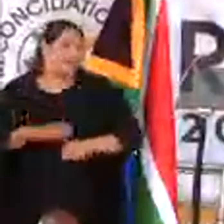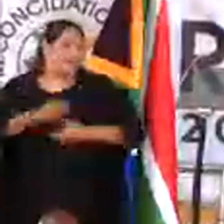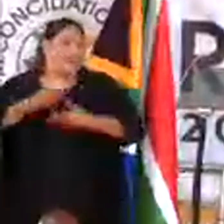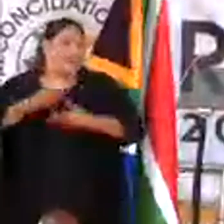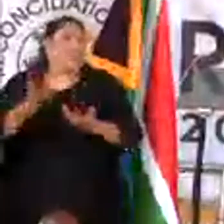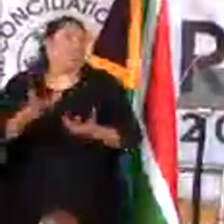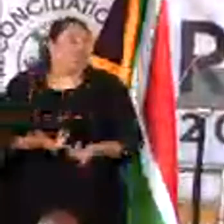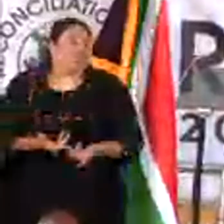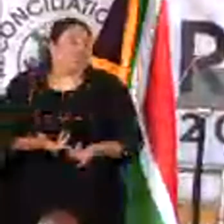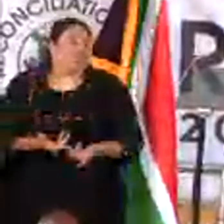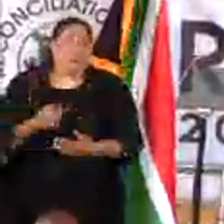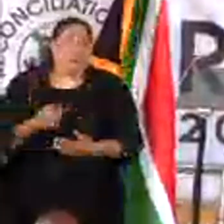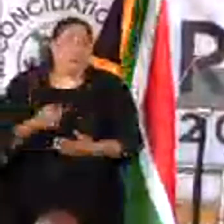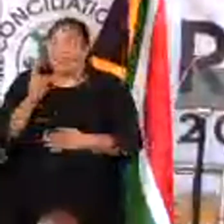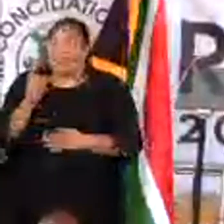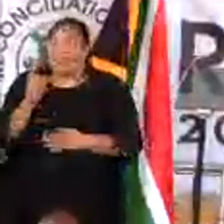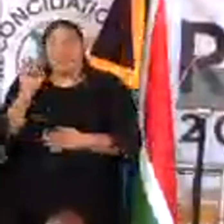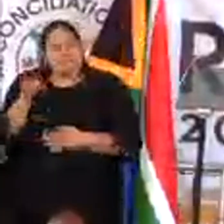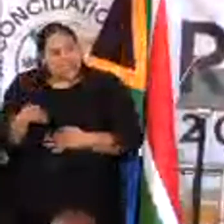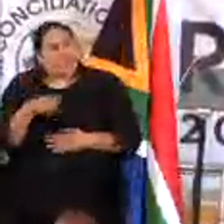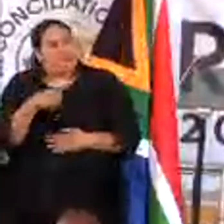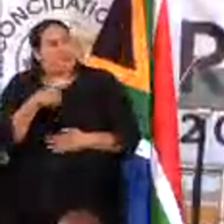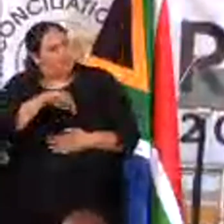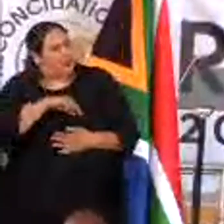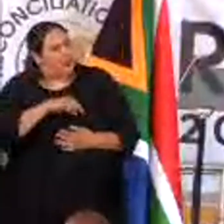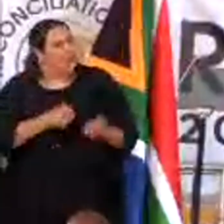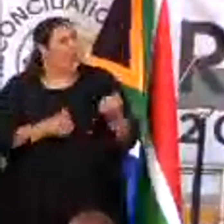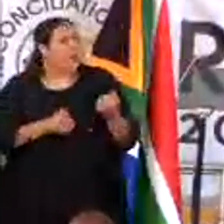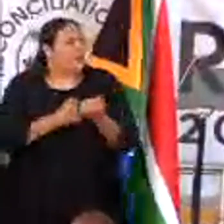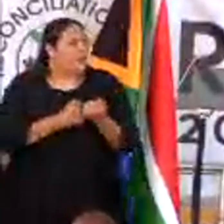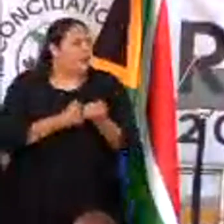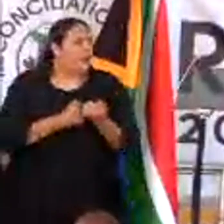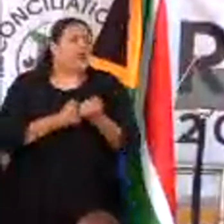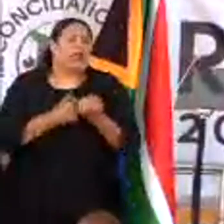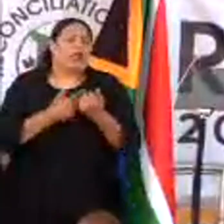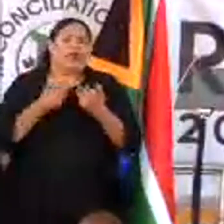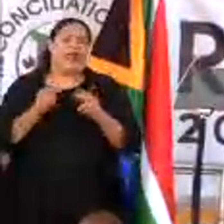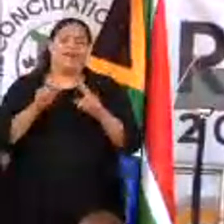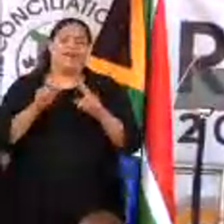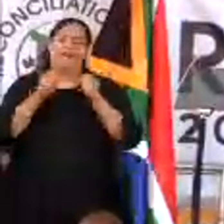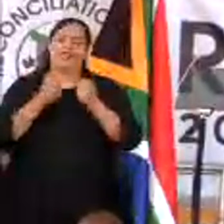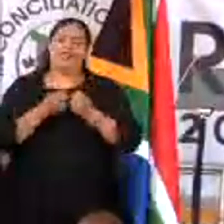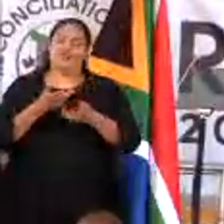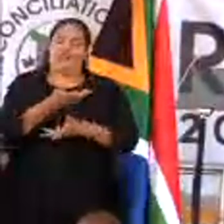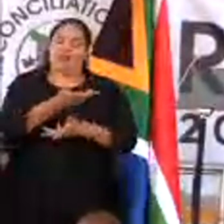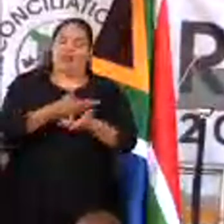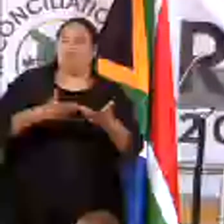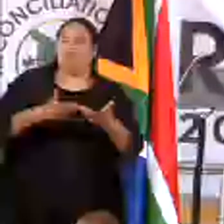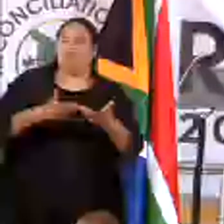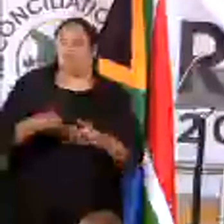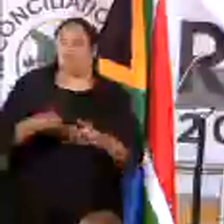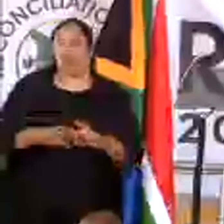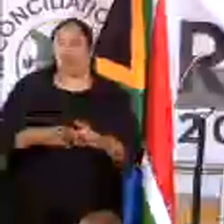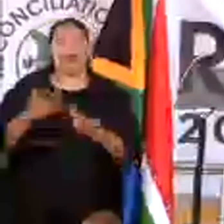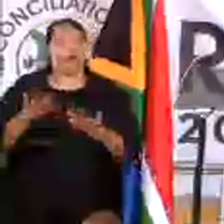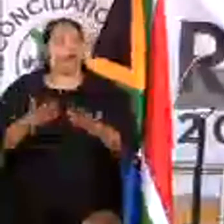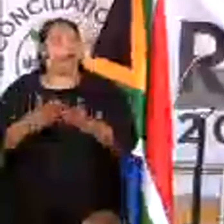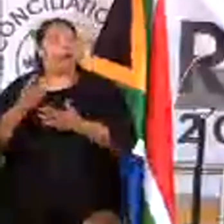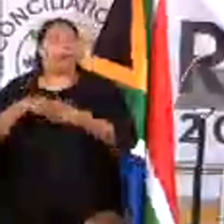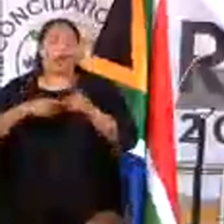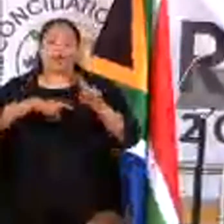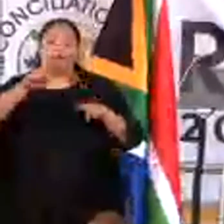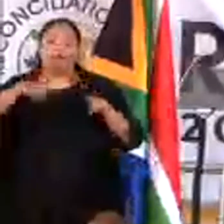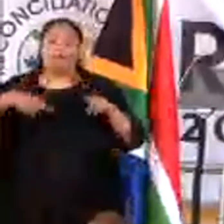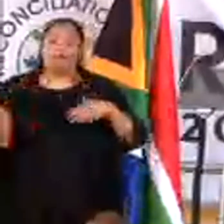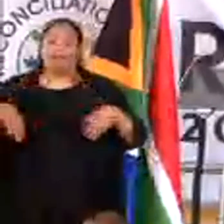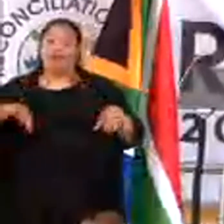out and said, yes, we support the holding of a national dialogue. Now, through our